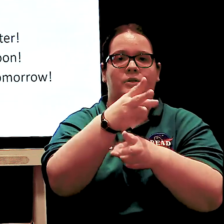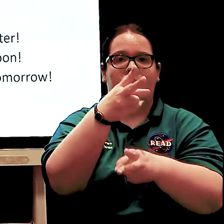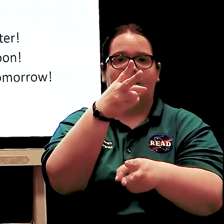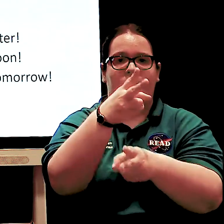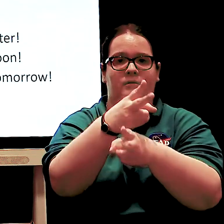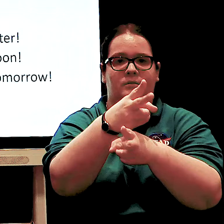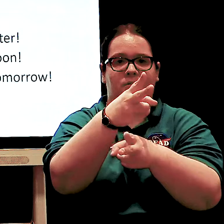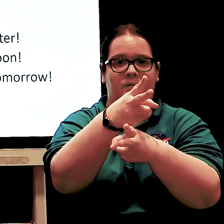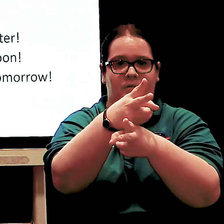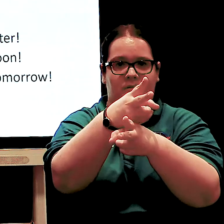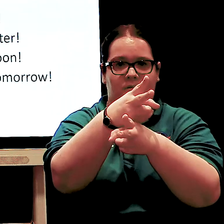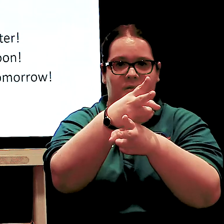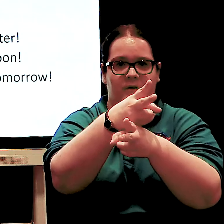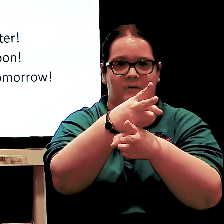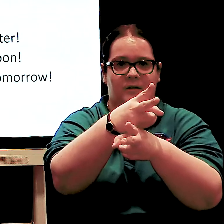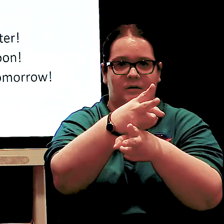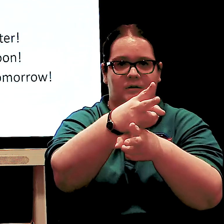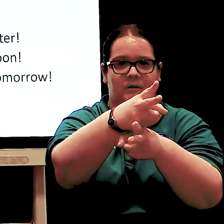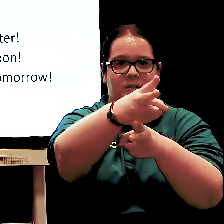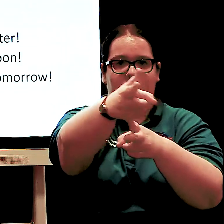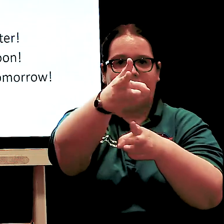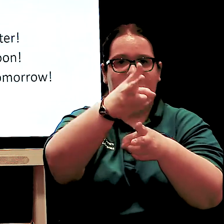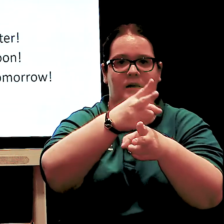it. Out here, take care.